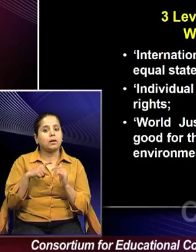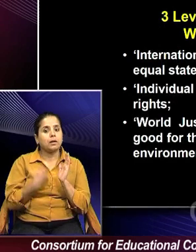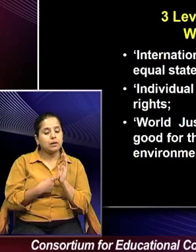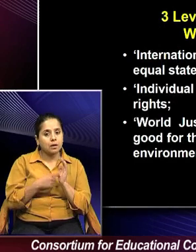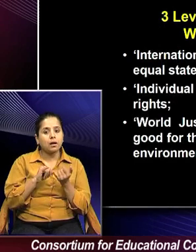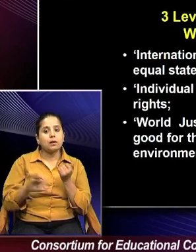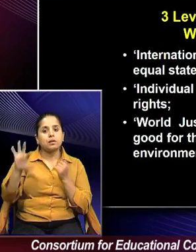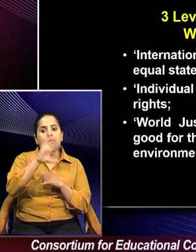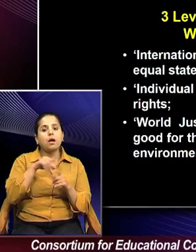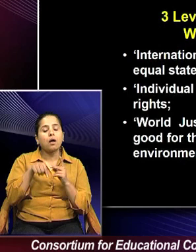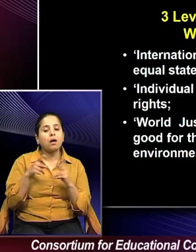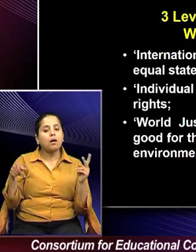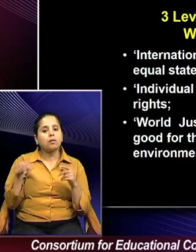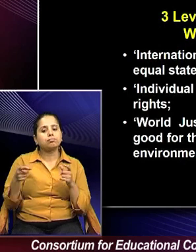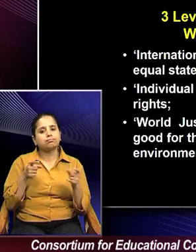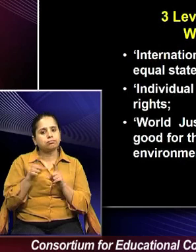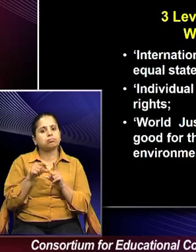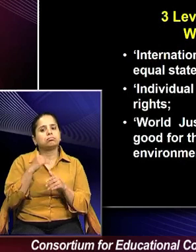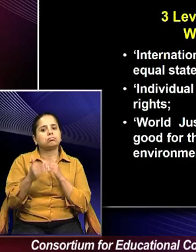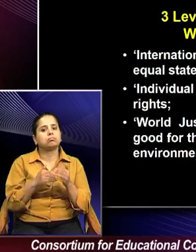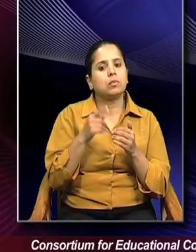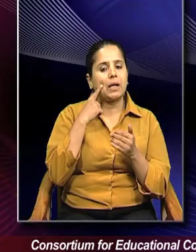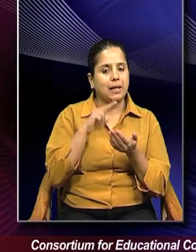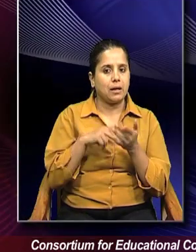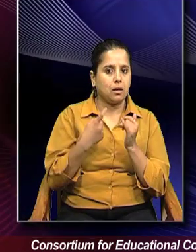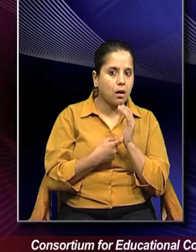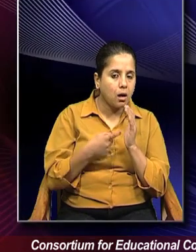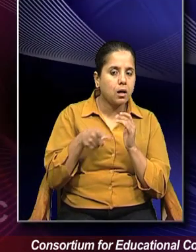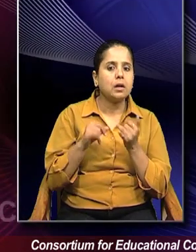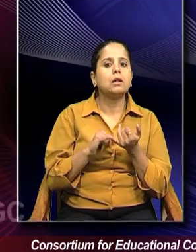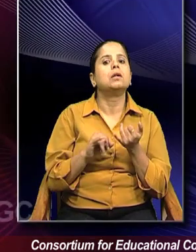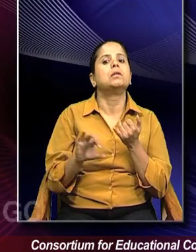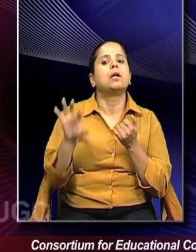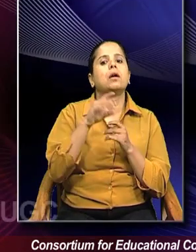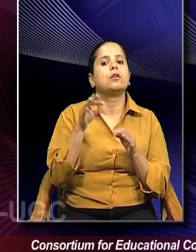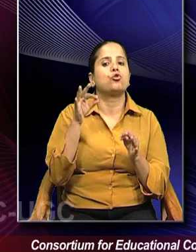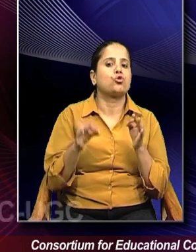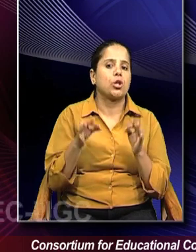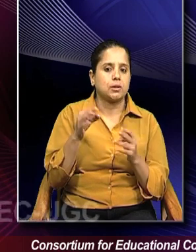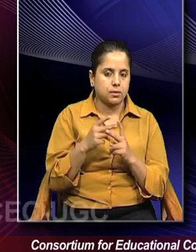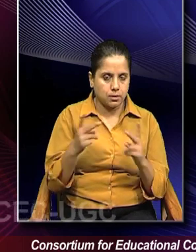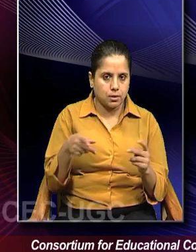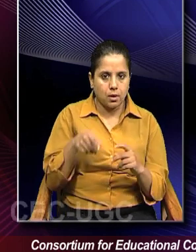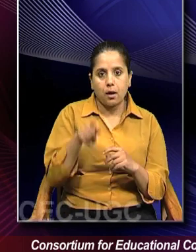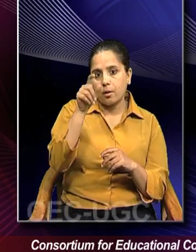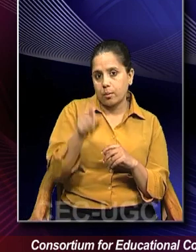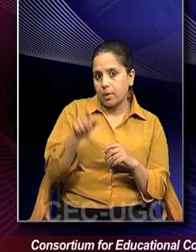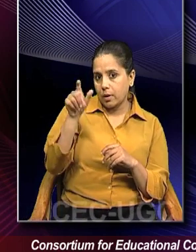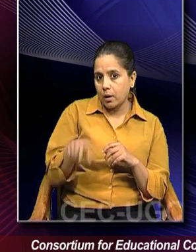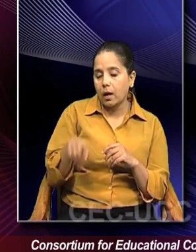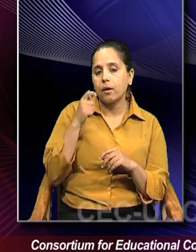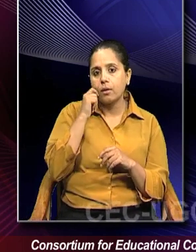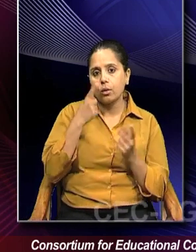system is maintained, and this is interstate justice. There is individual or